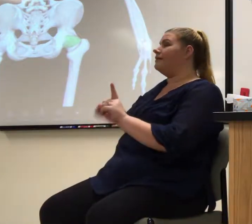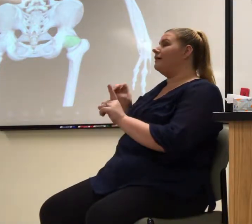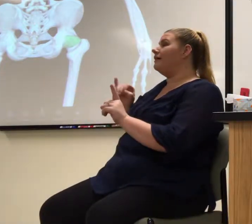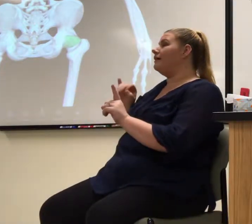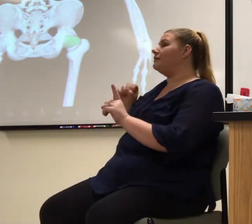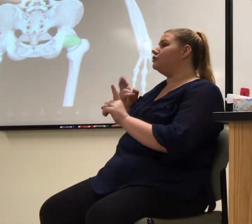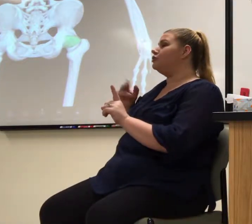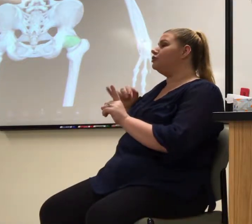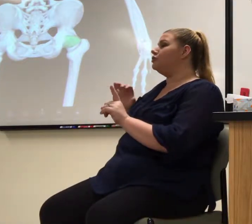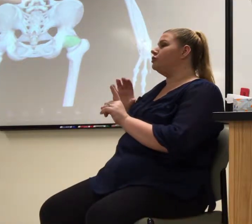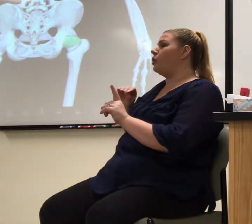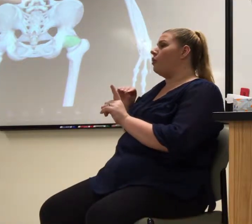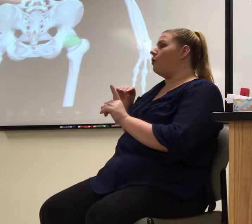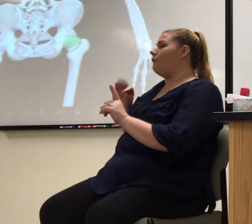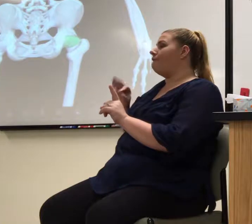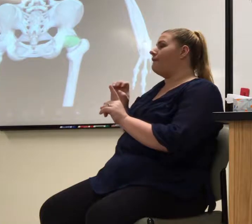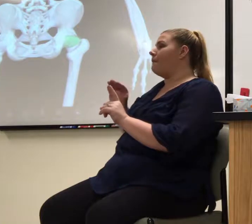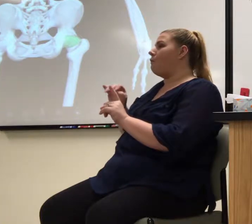Ischiofemoral ligament.